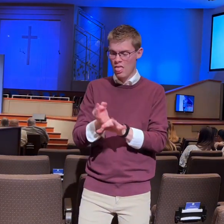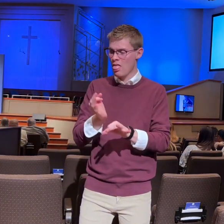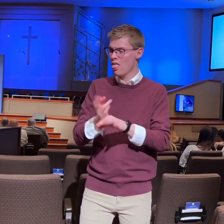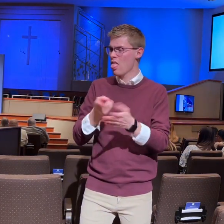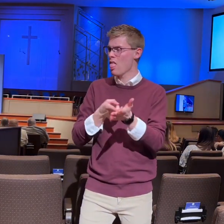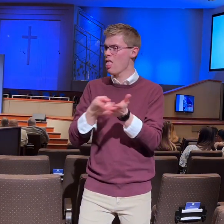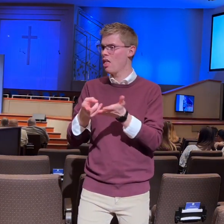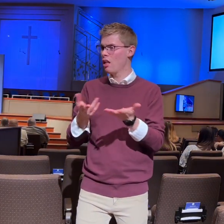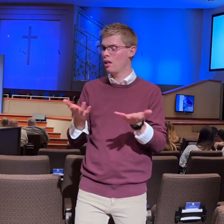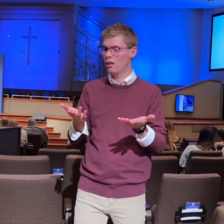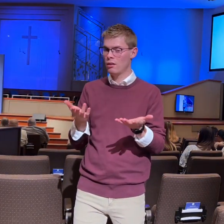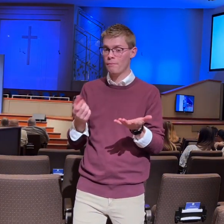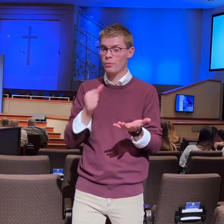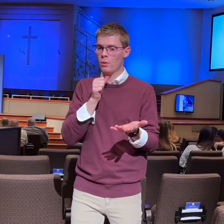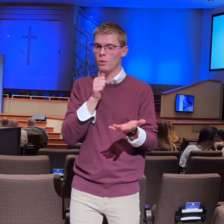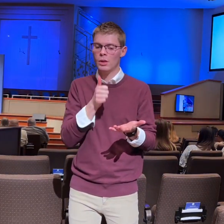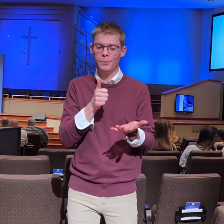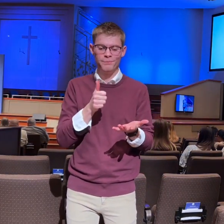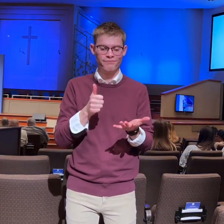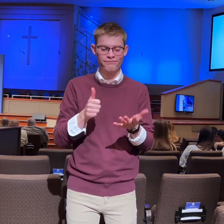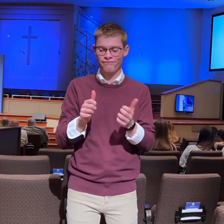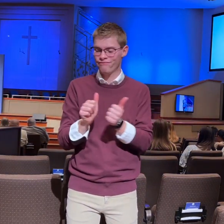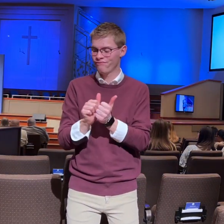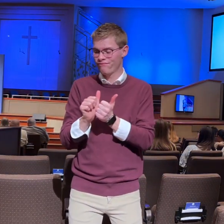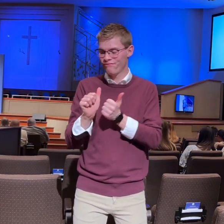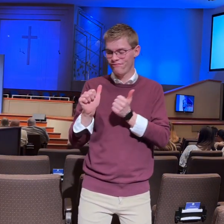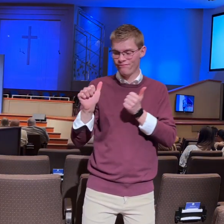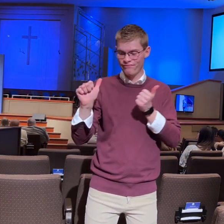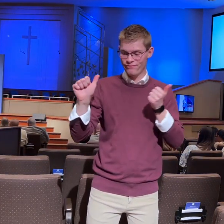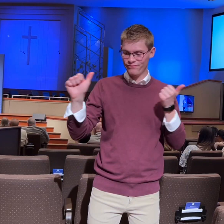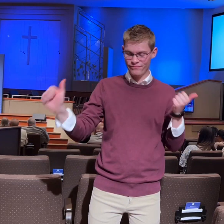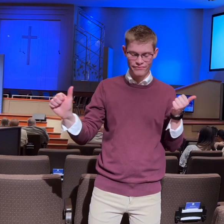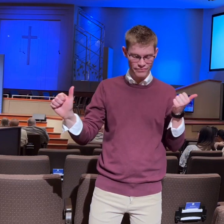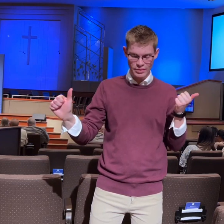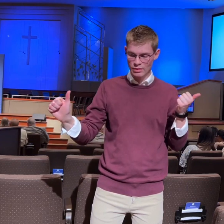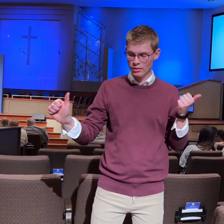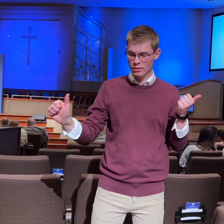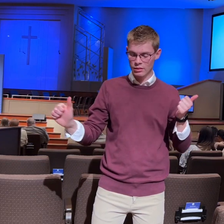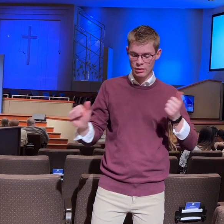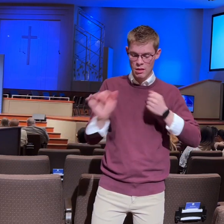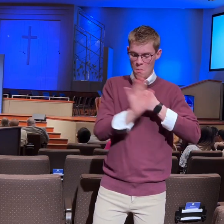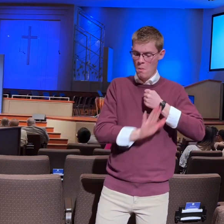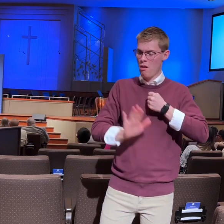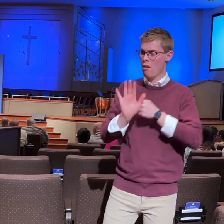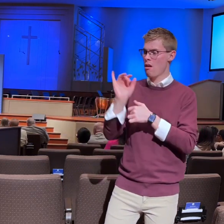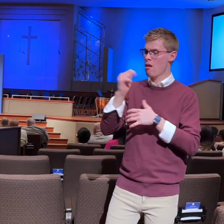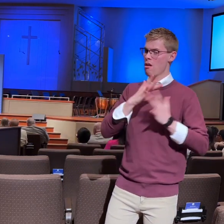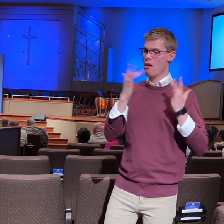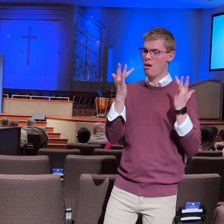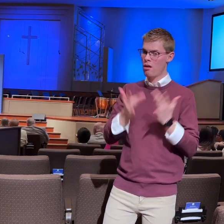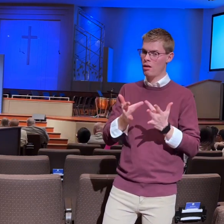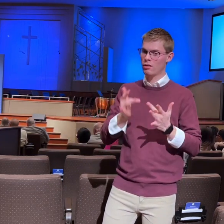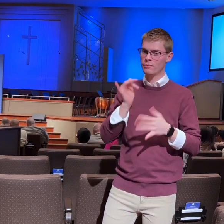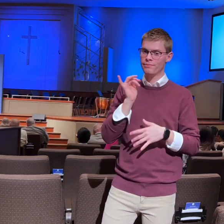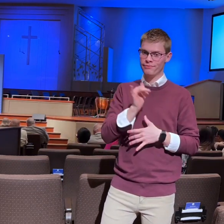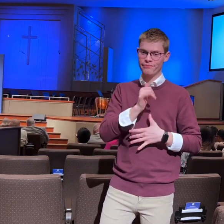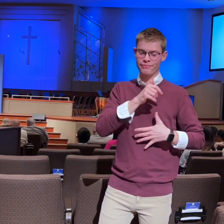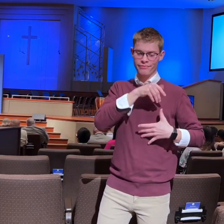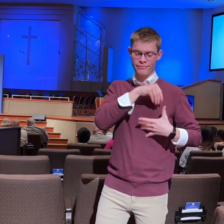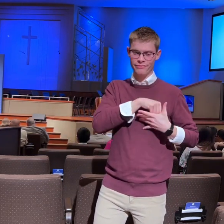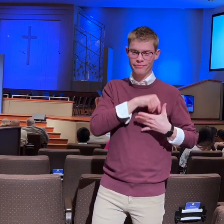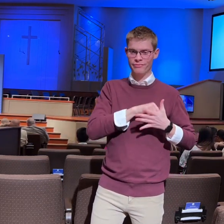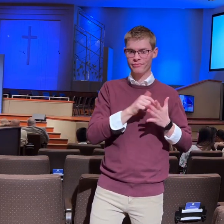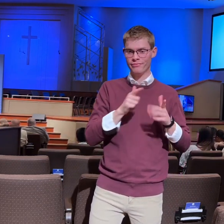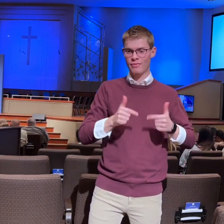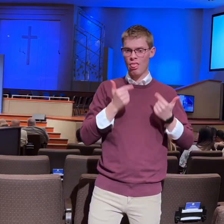want to get close to that ledge. We want to stay far away from that ledge. Guard your heart for out of it are the issues of life. All right, let's